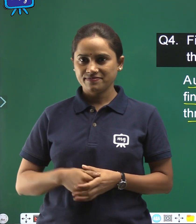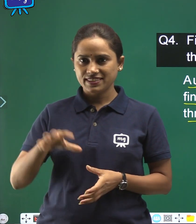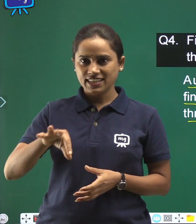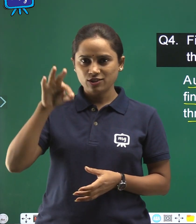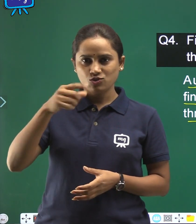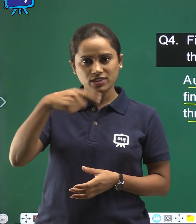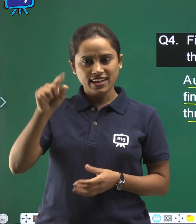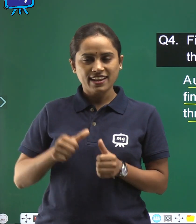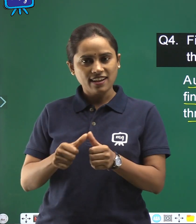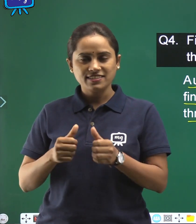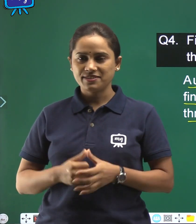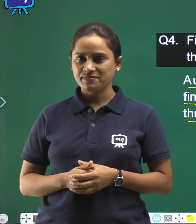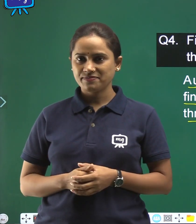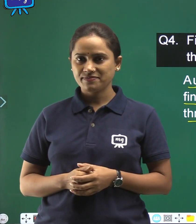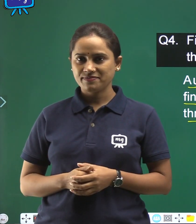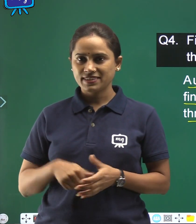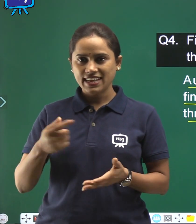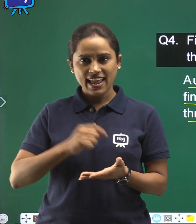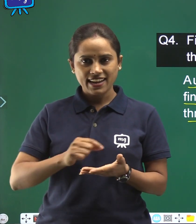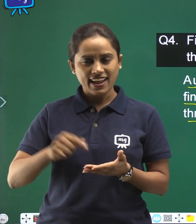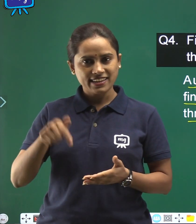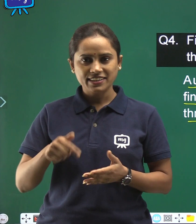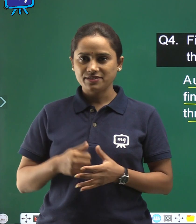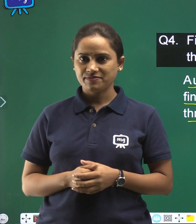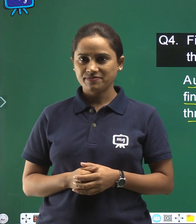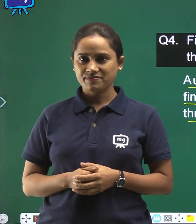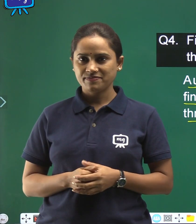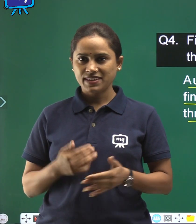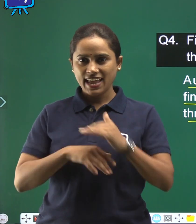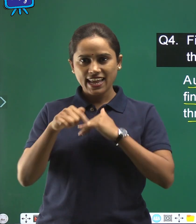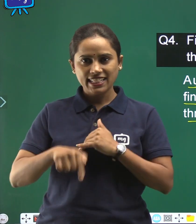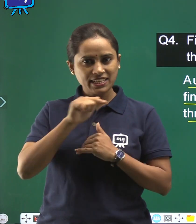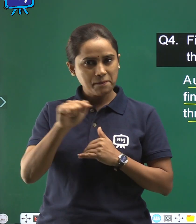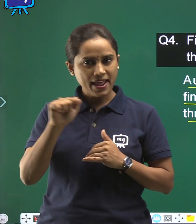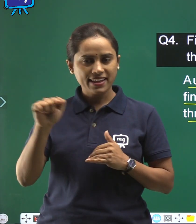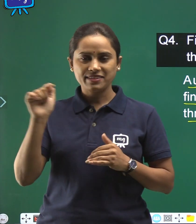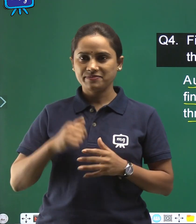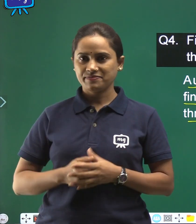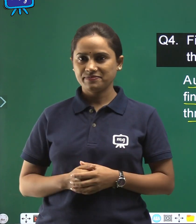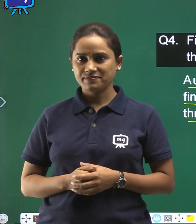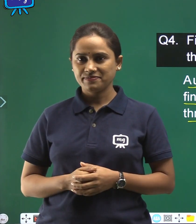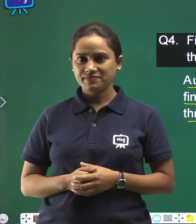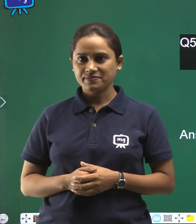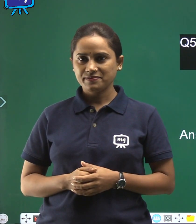Choose the correct answer and write it in this blank.